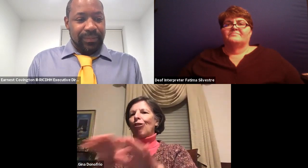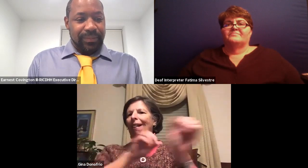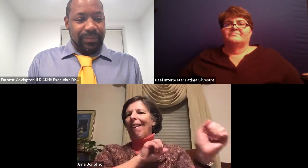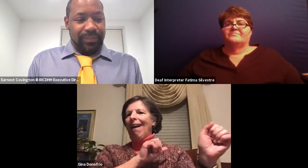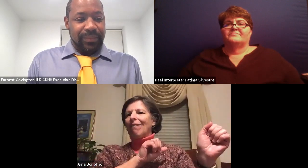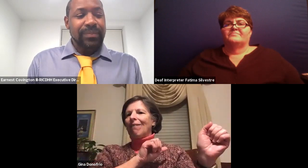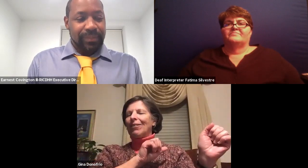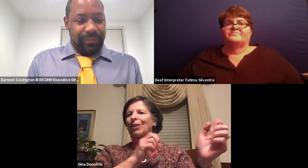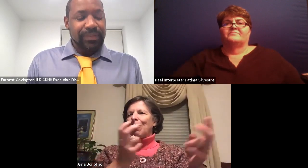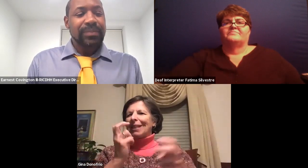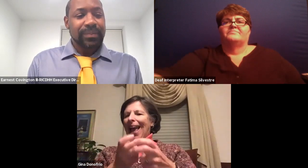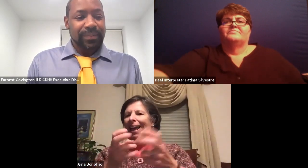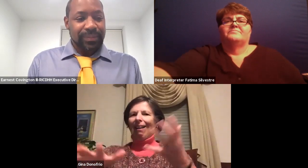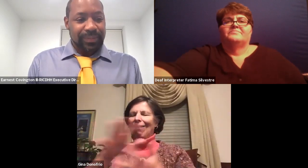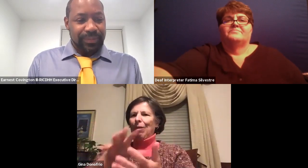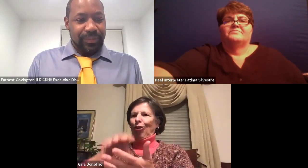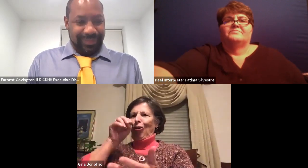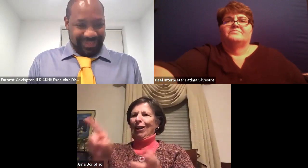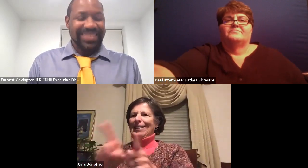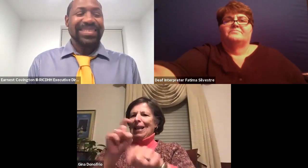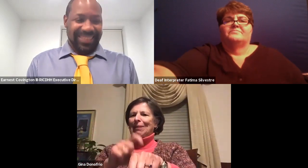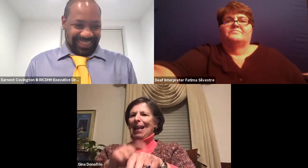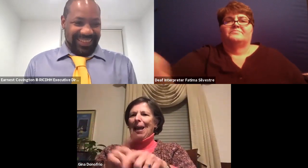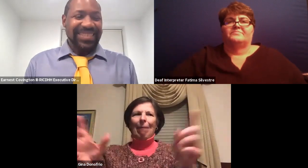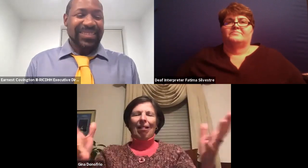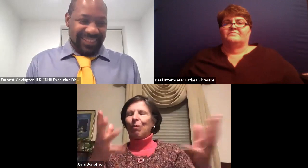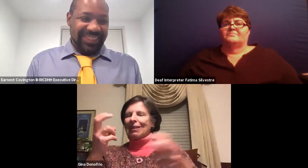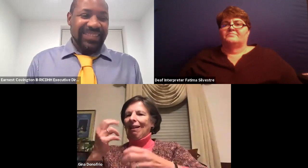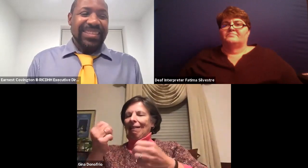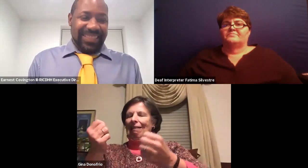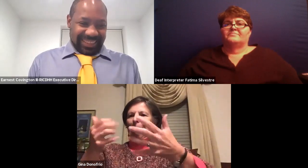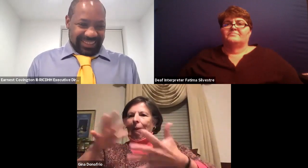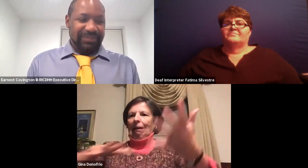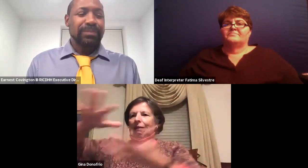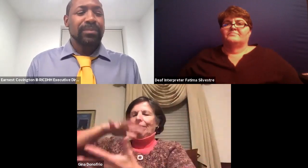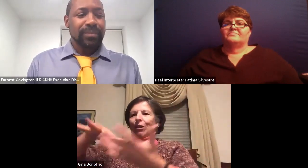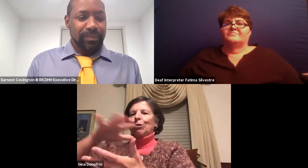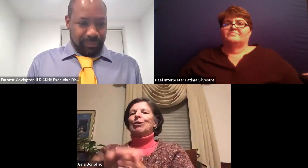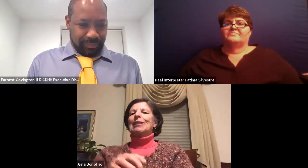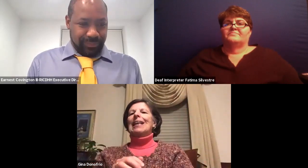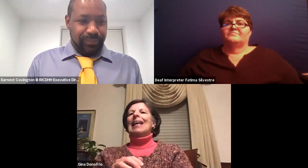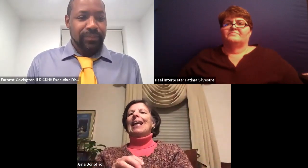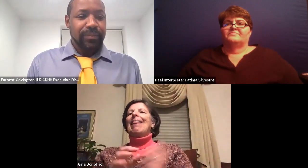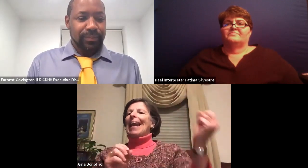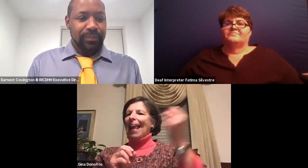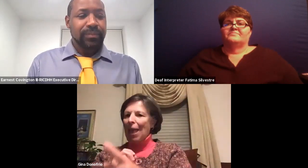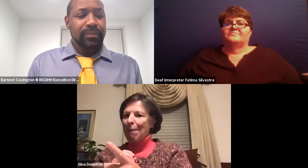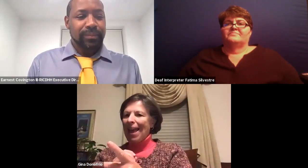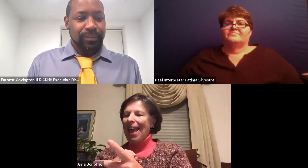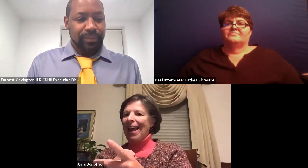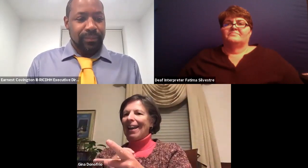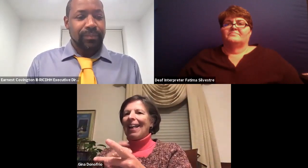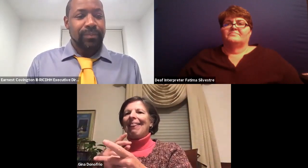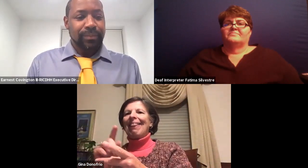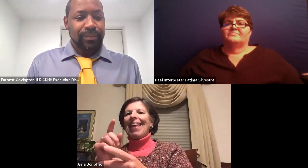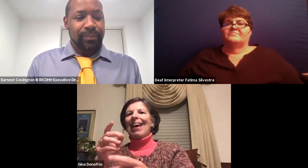I came in during a time when the prior director was leaving and there was a lot of transition. So it was hard learning the position at the same time